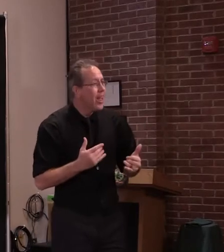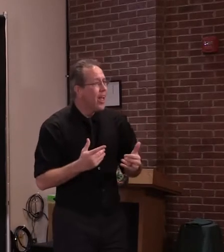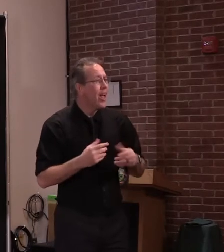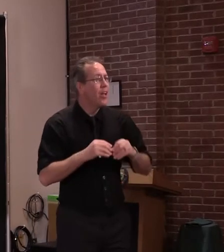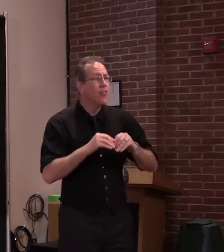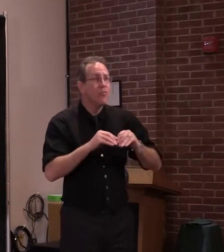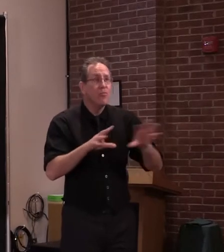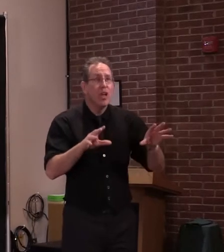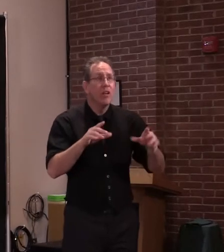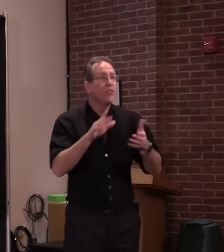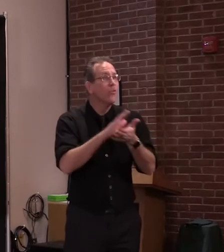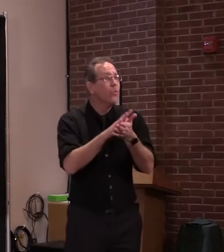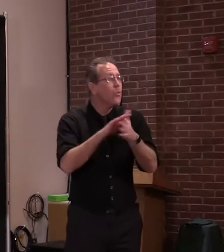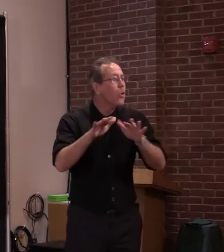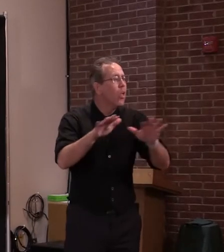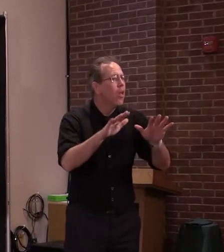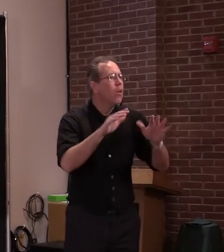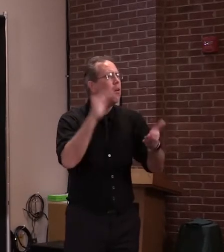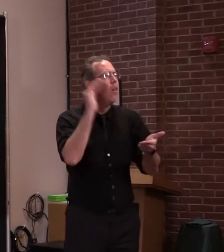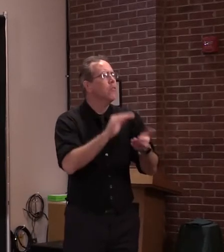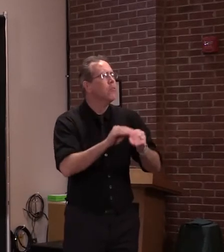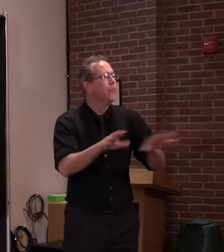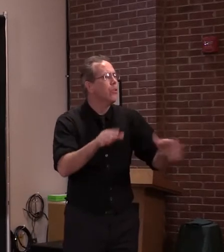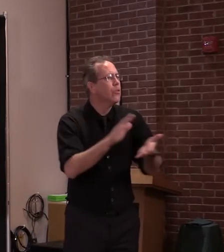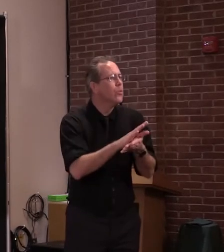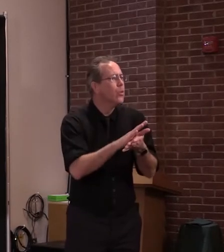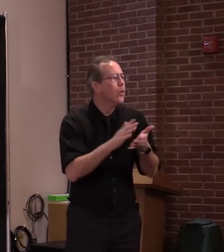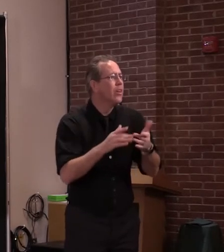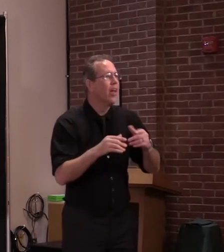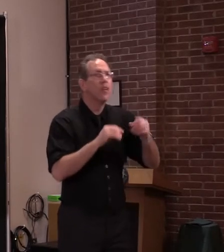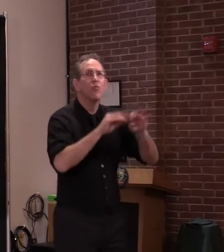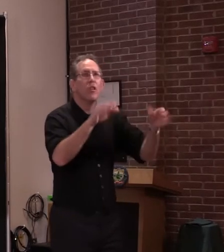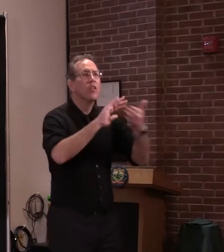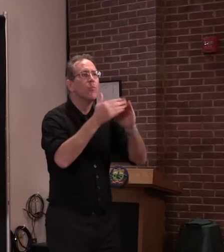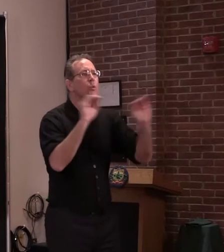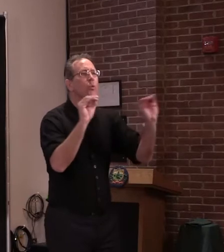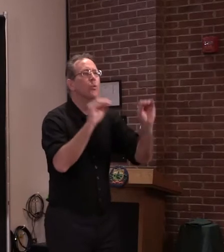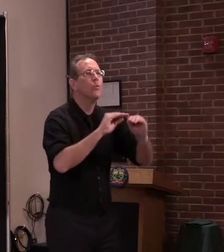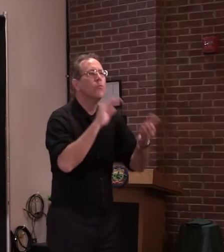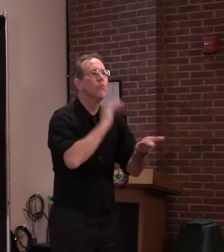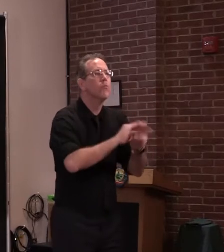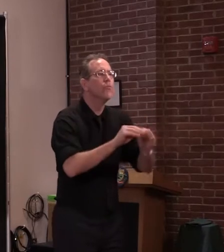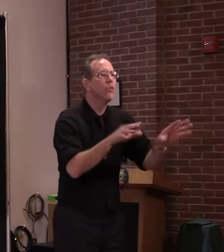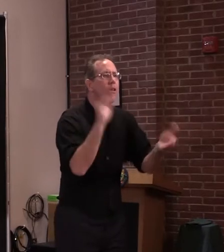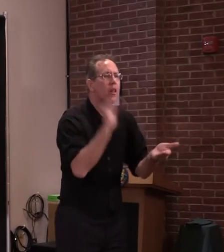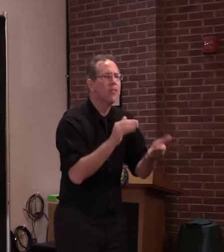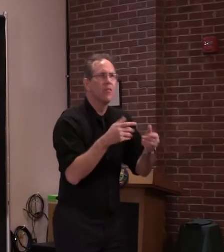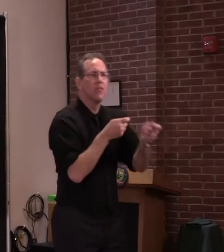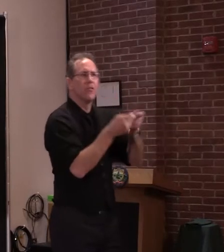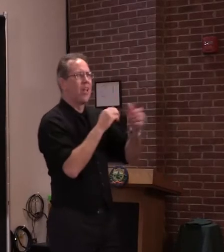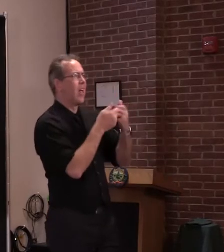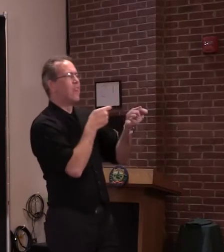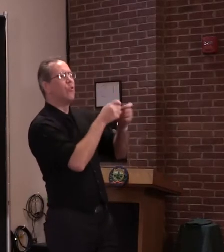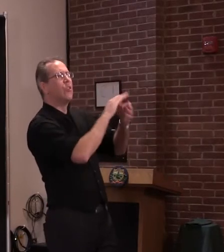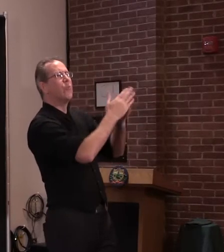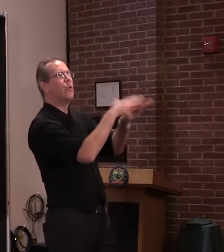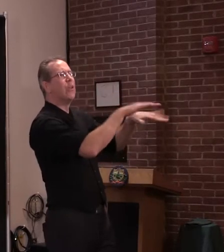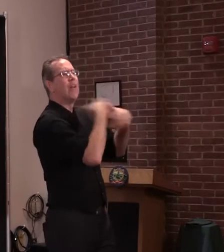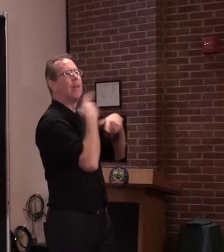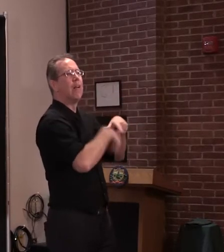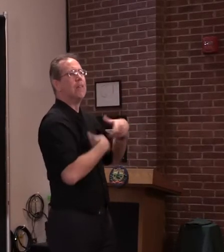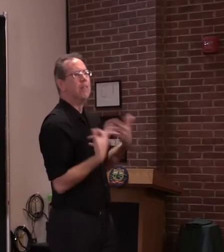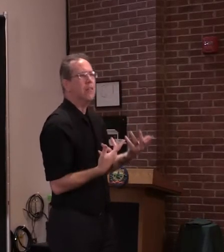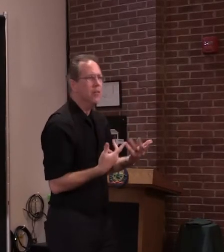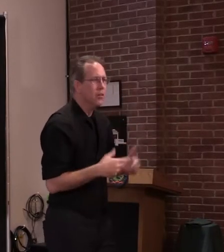compared to the community because we have no control about what happens in the community. And so I know there are folks who are concerned